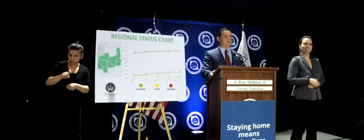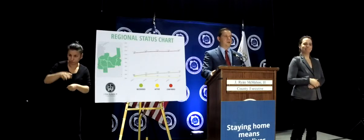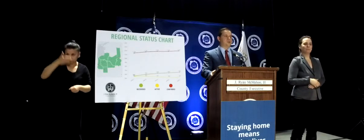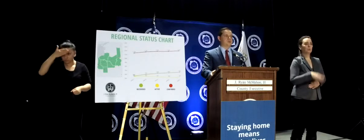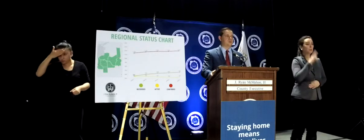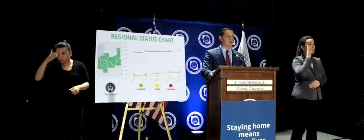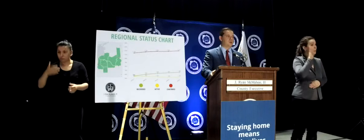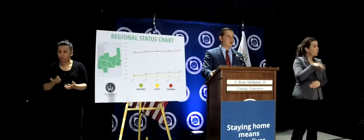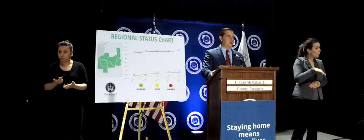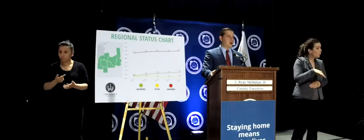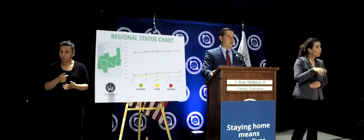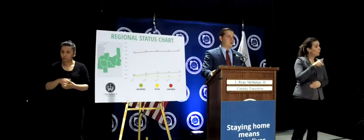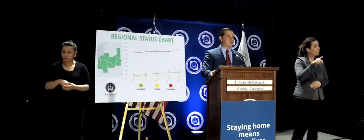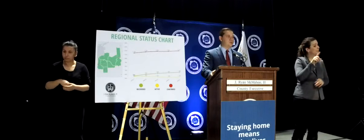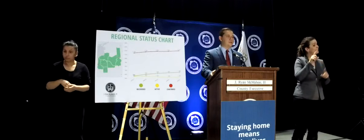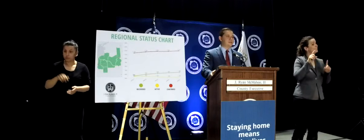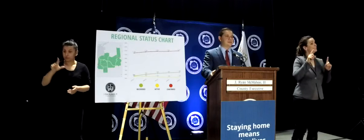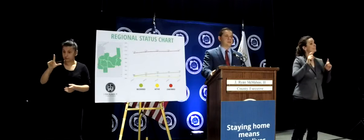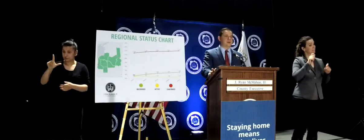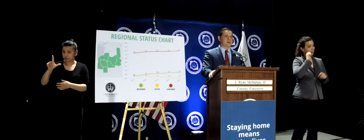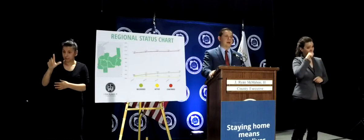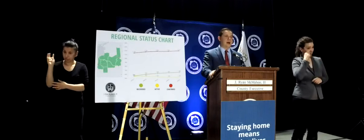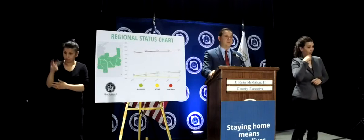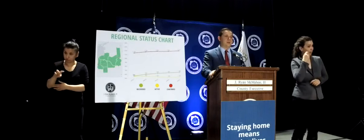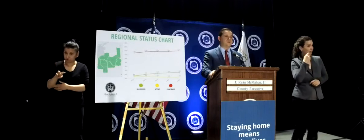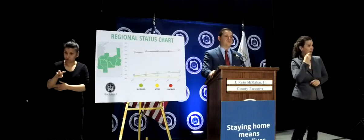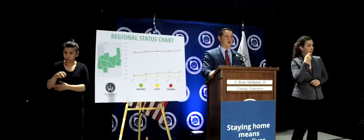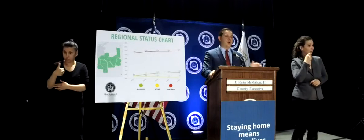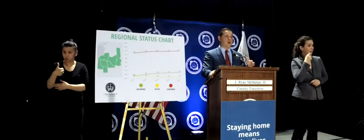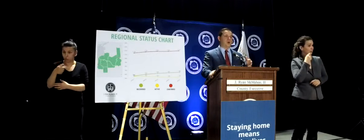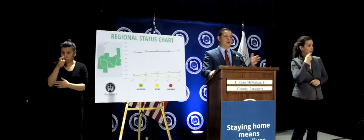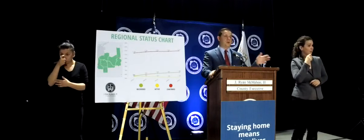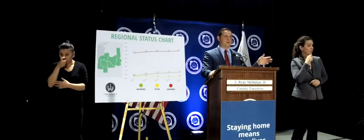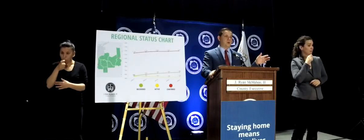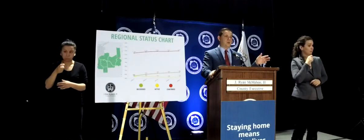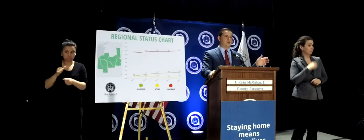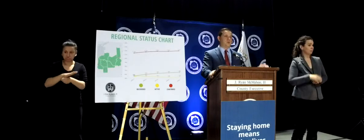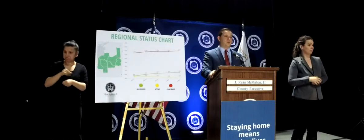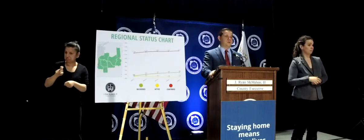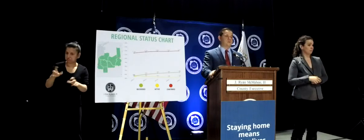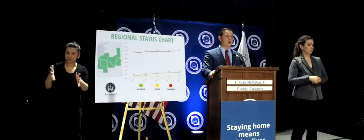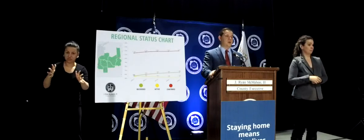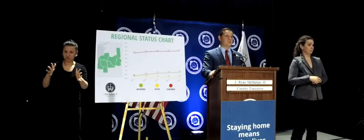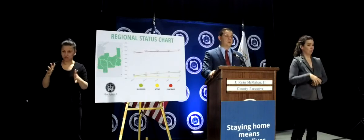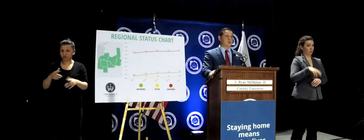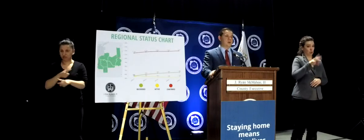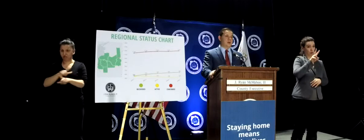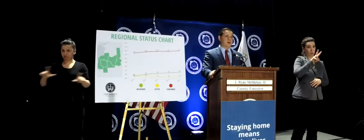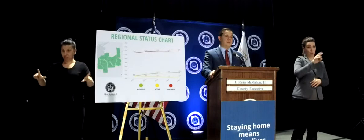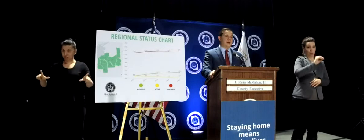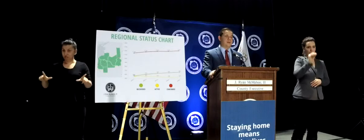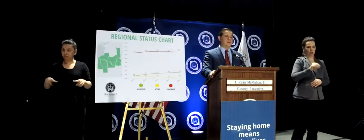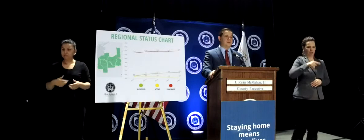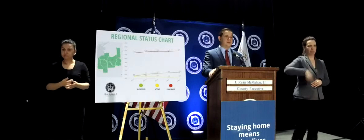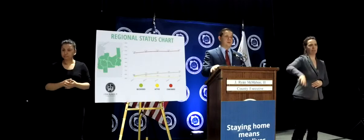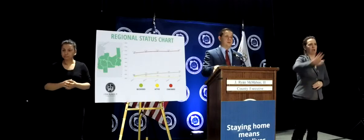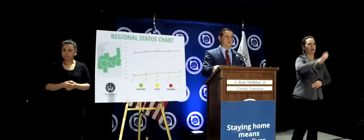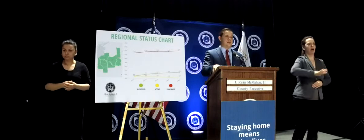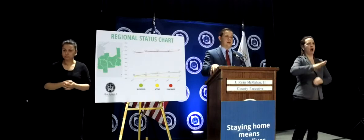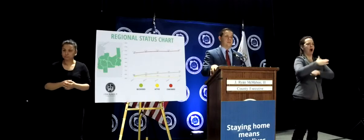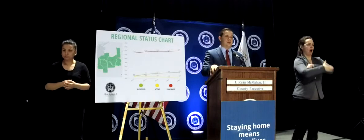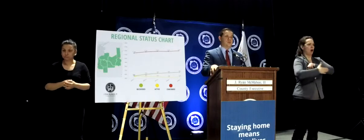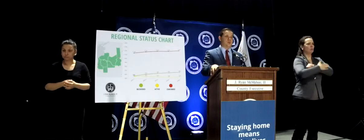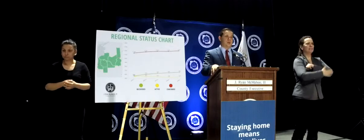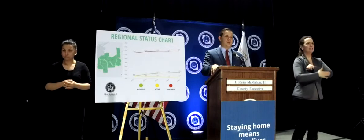county's population, which doesn't seem like a lot, but that's far greater than what other communities have done. And by